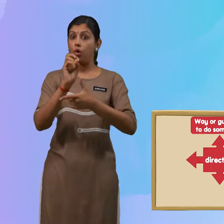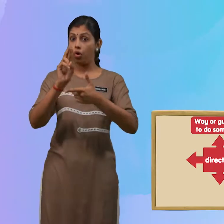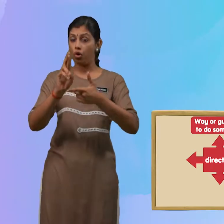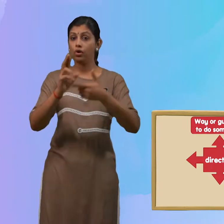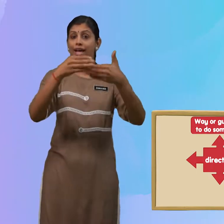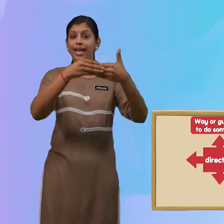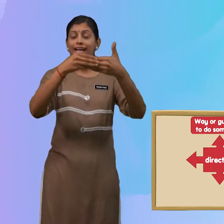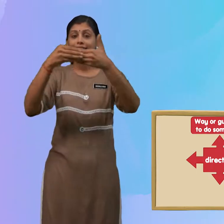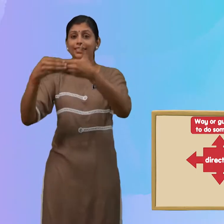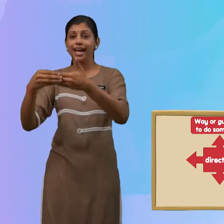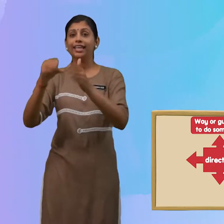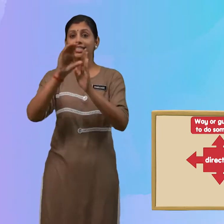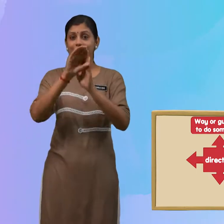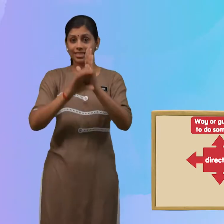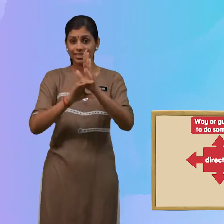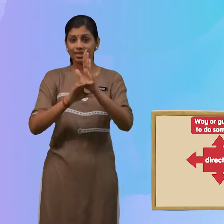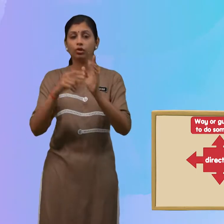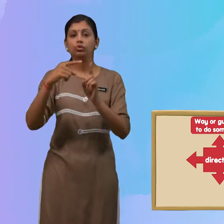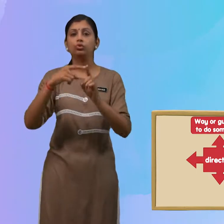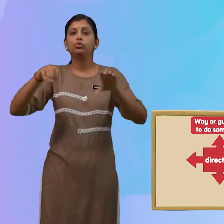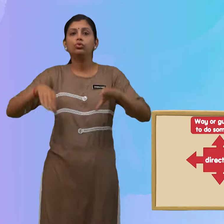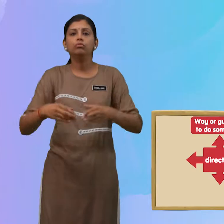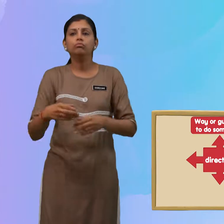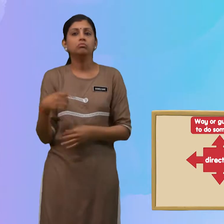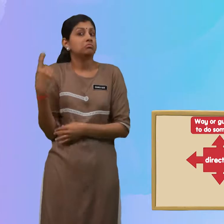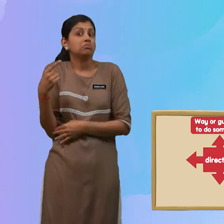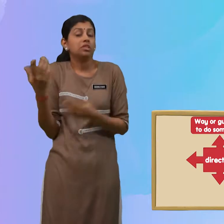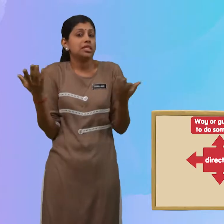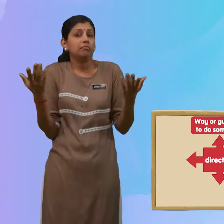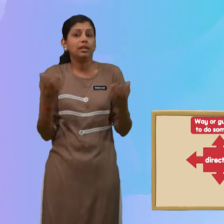or guidance to do something.